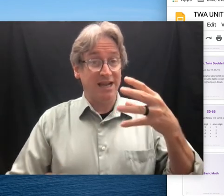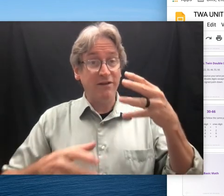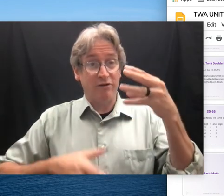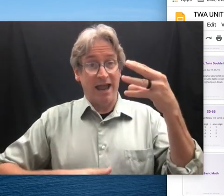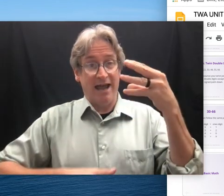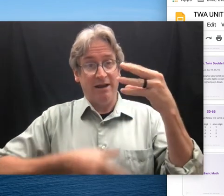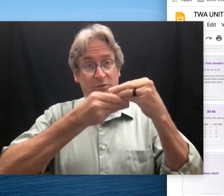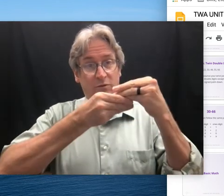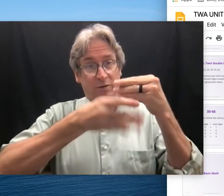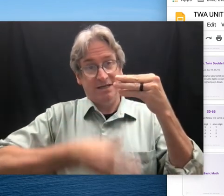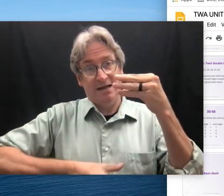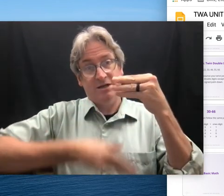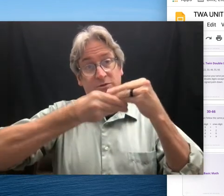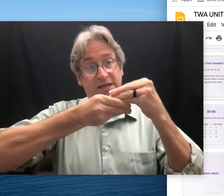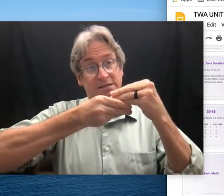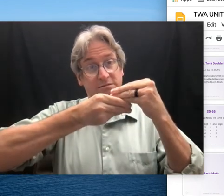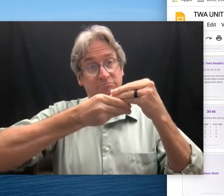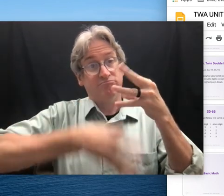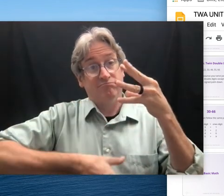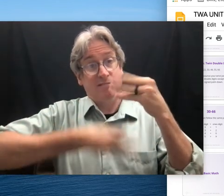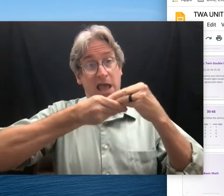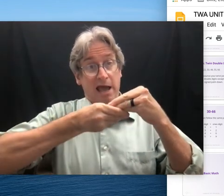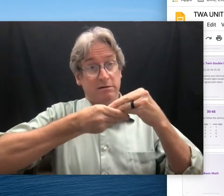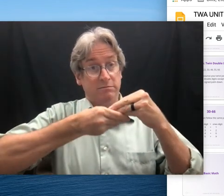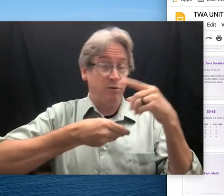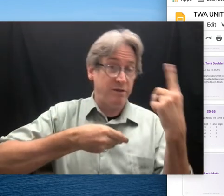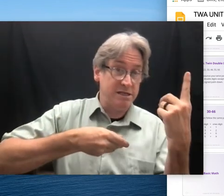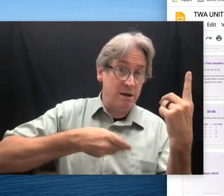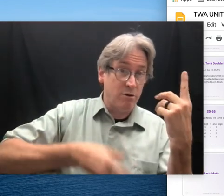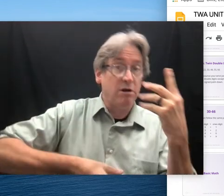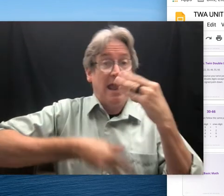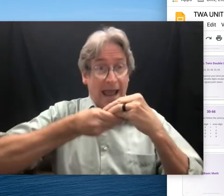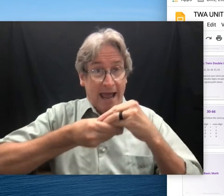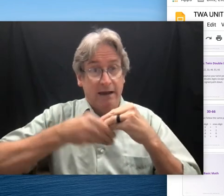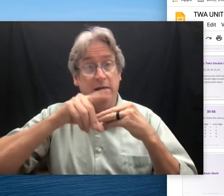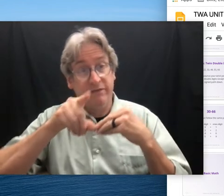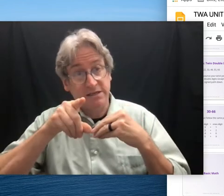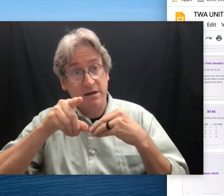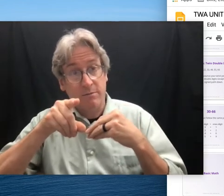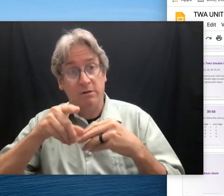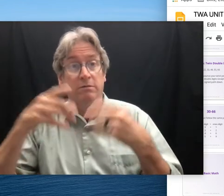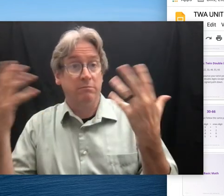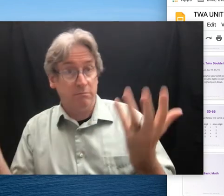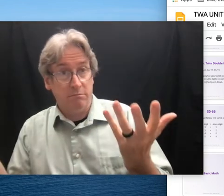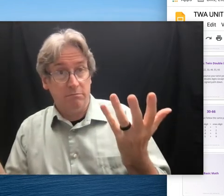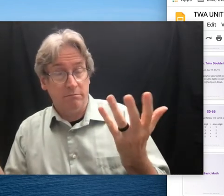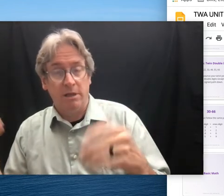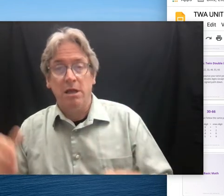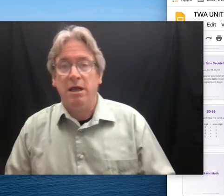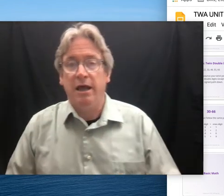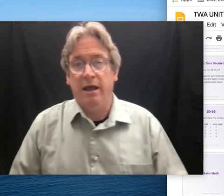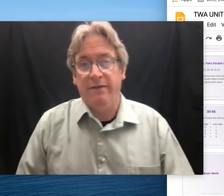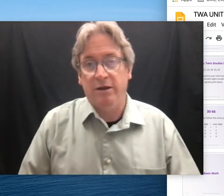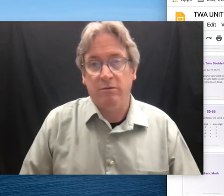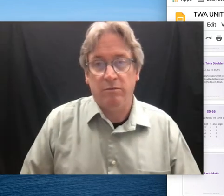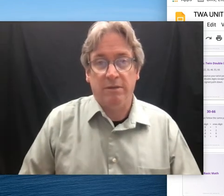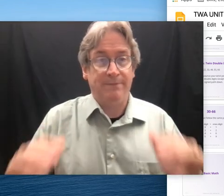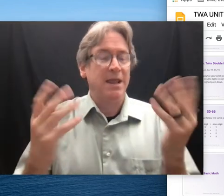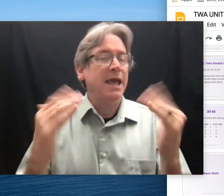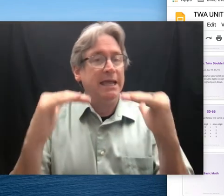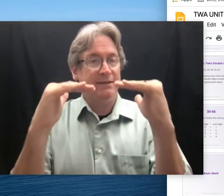For the sign for add, we tend to do this. Add. So this number, add this number, and